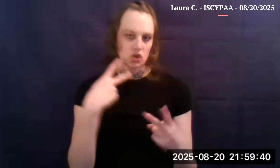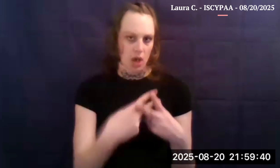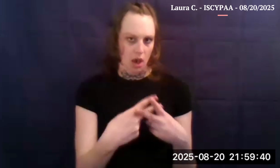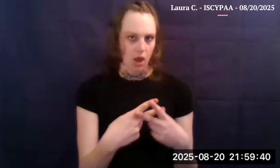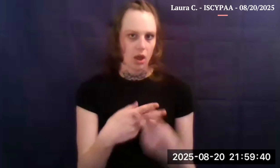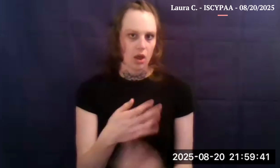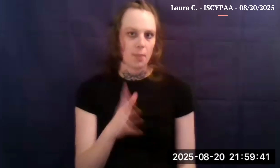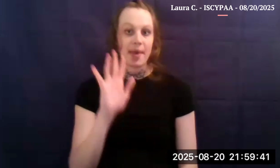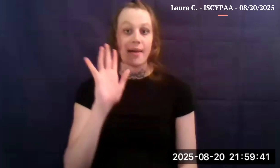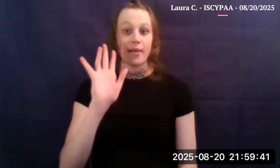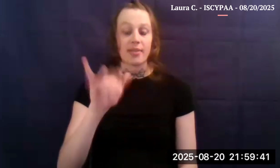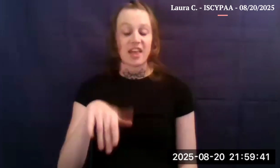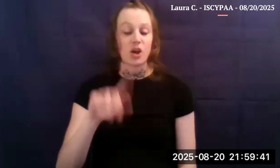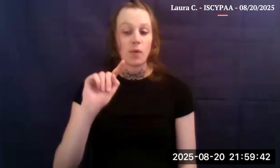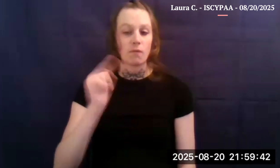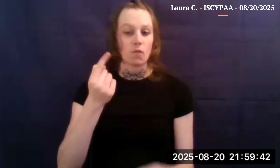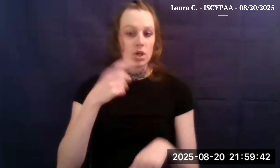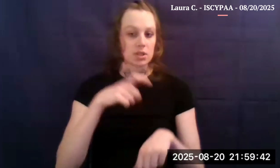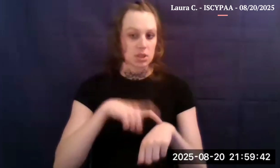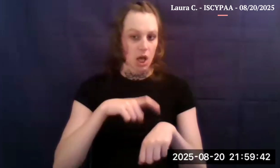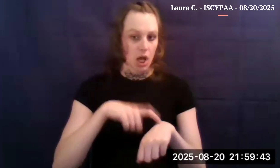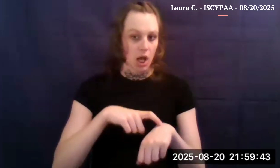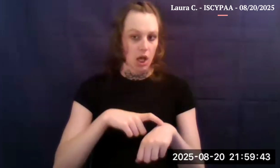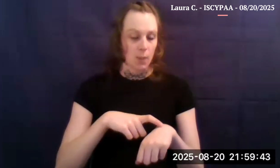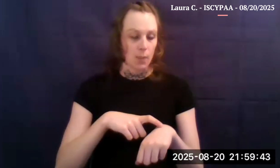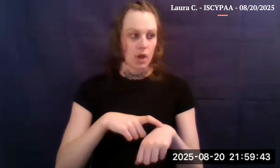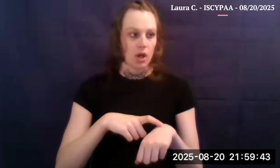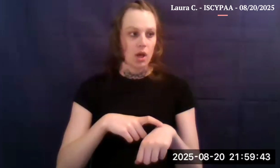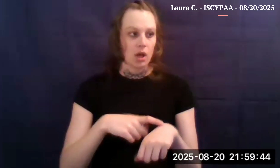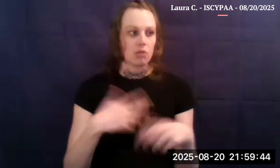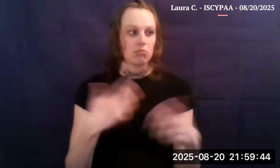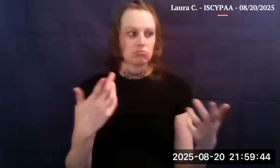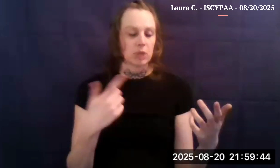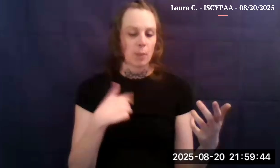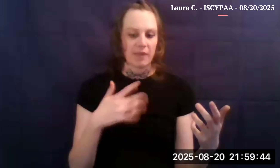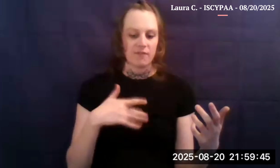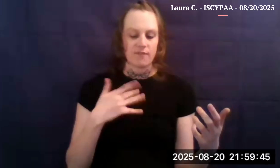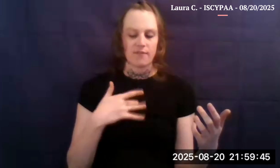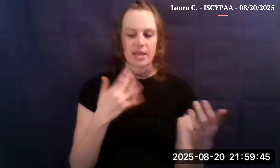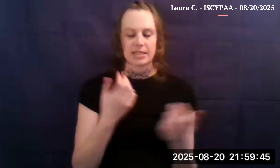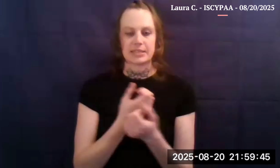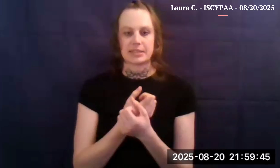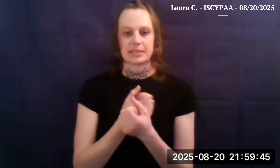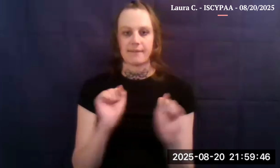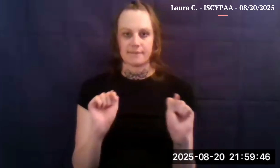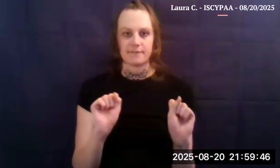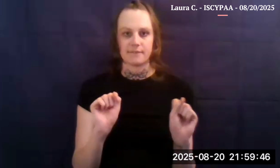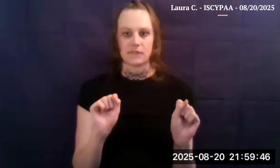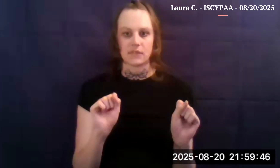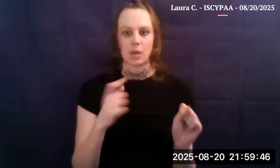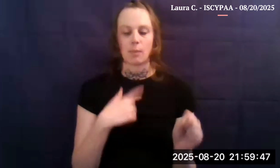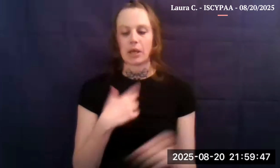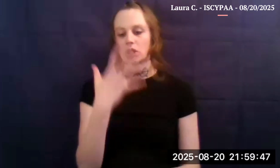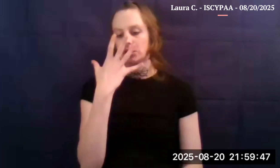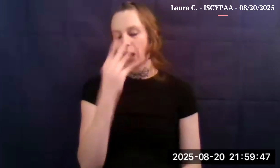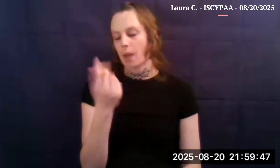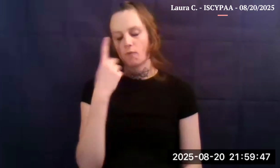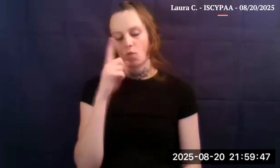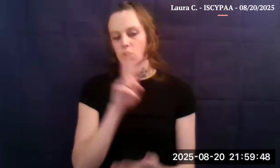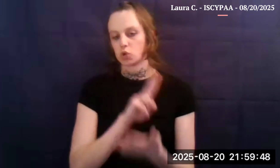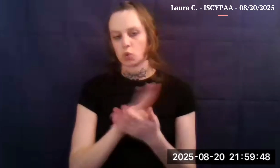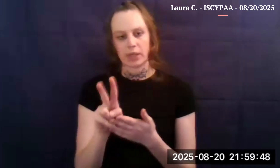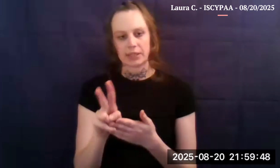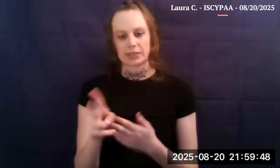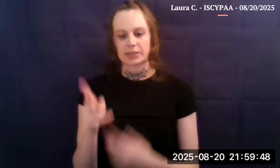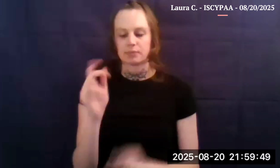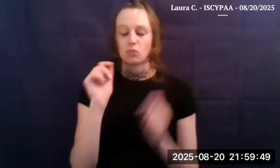that was the first time, like, in a while that I had felt safe. I slept for 2 weeks straight. I woke up just